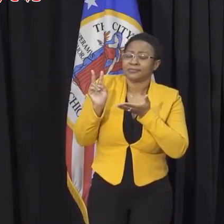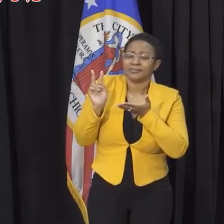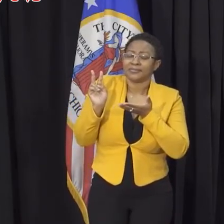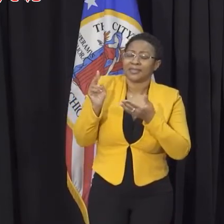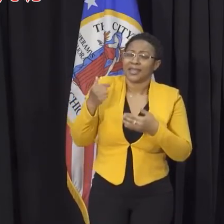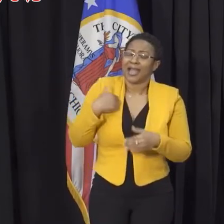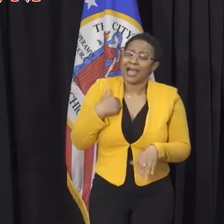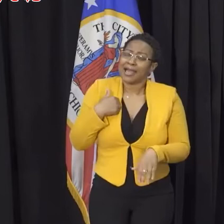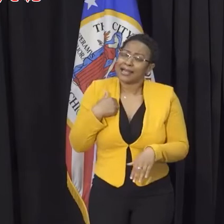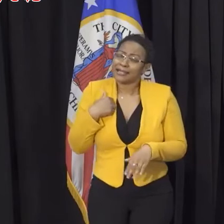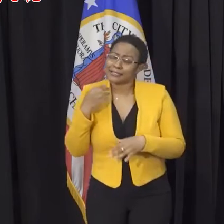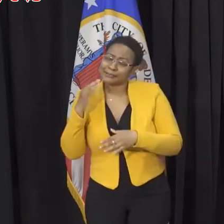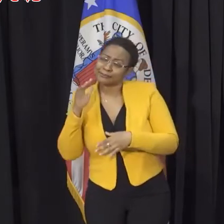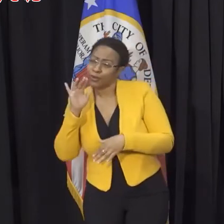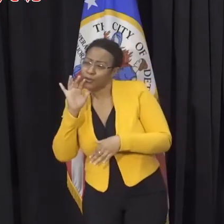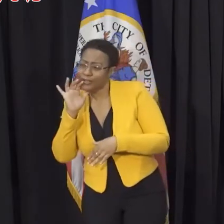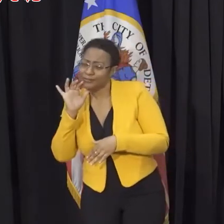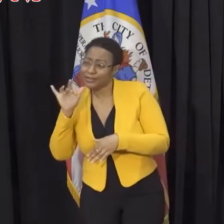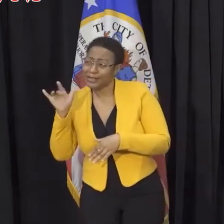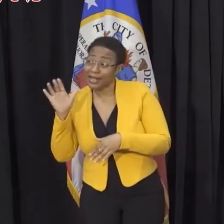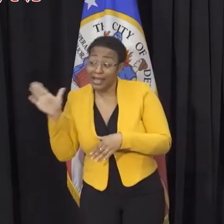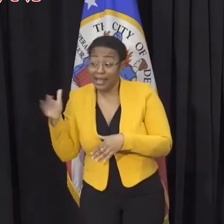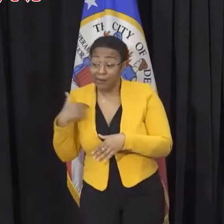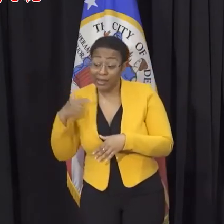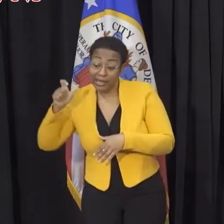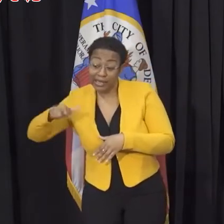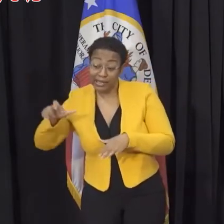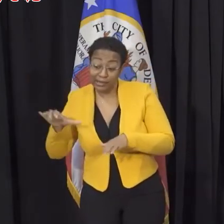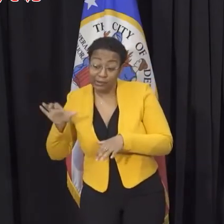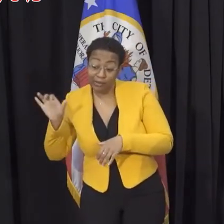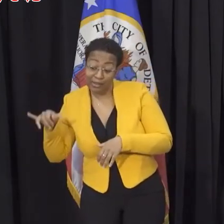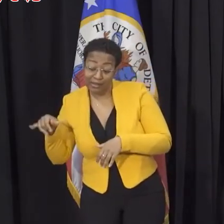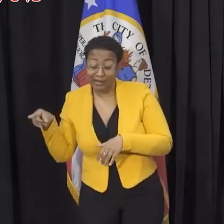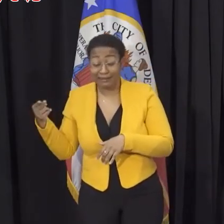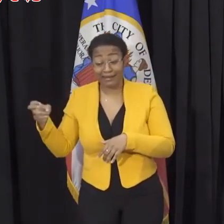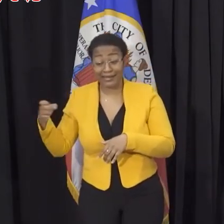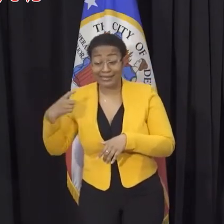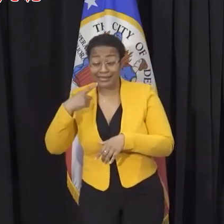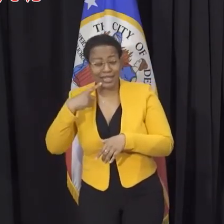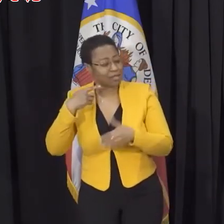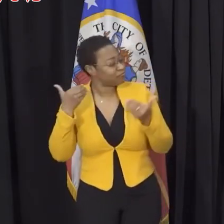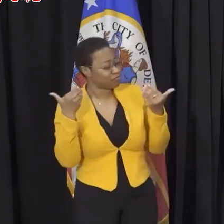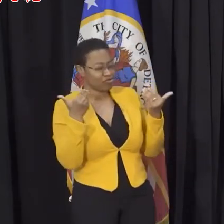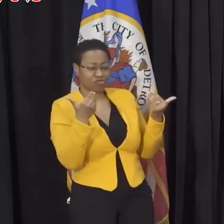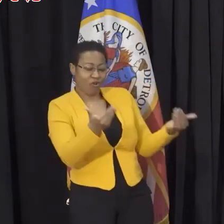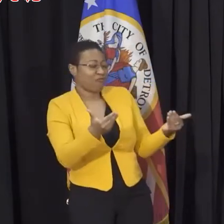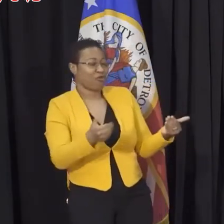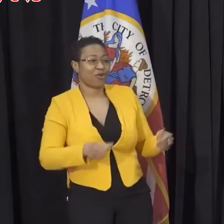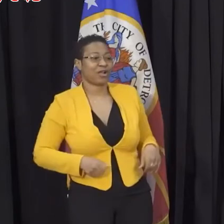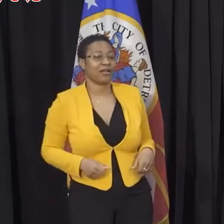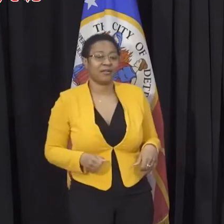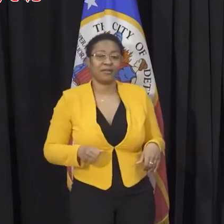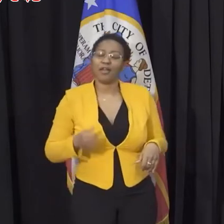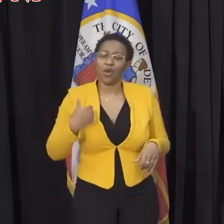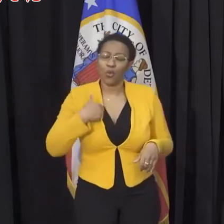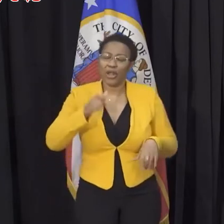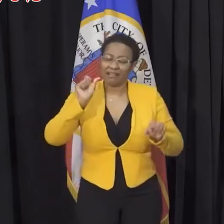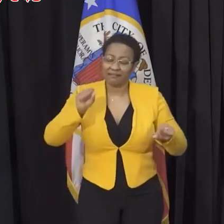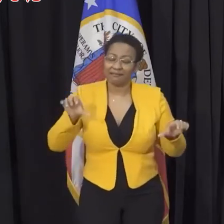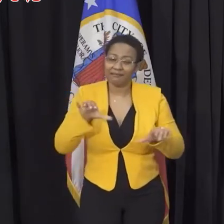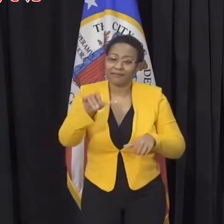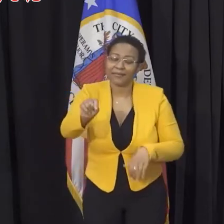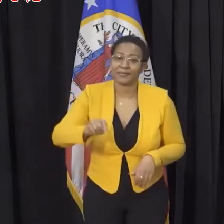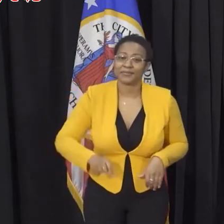I whispered in his ear about the fact that we needed to do something like that. He said, go for it. Let's get it